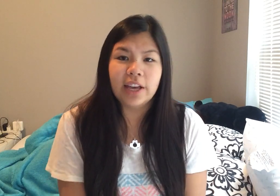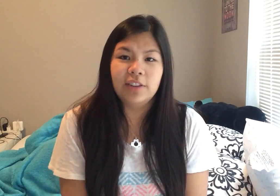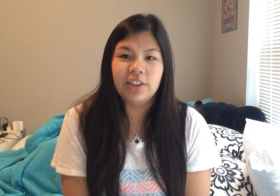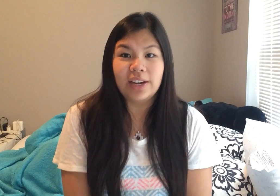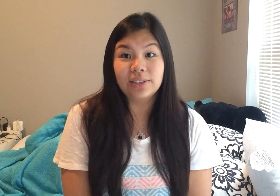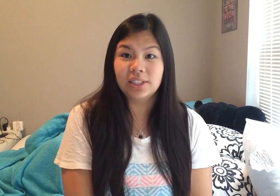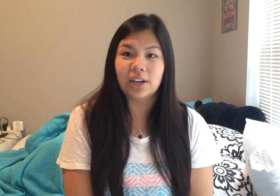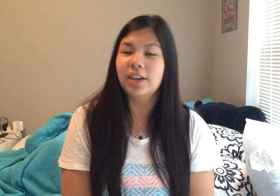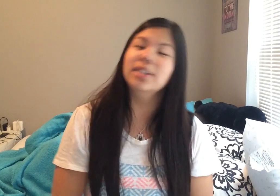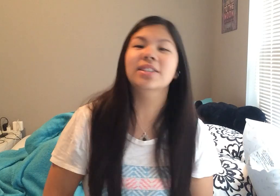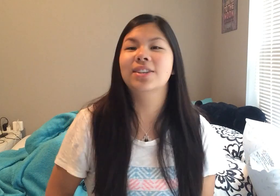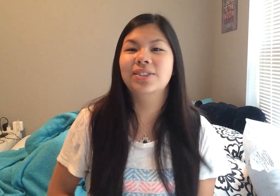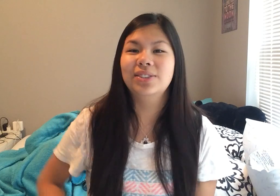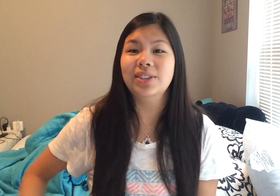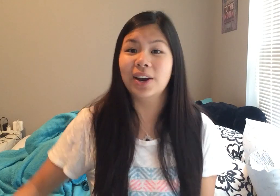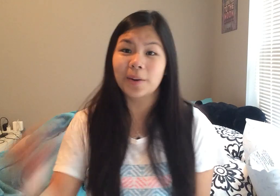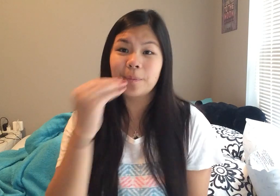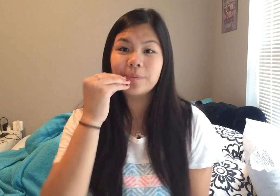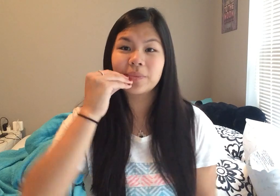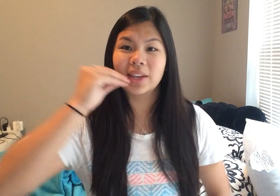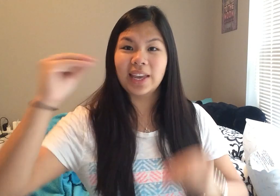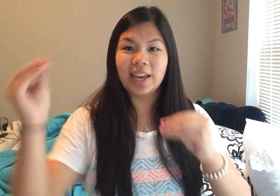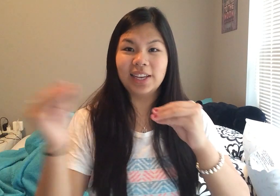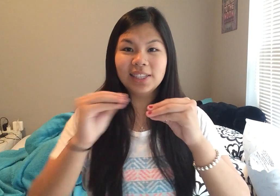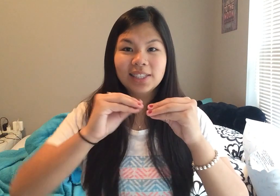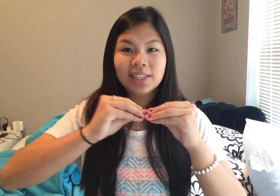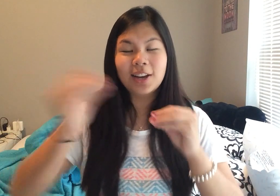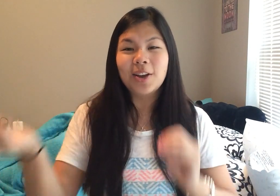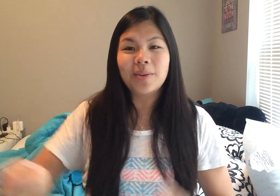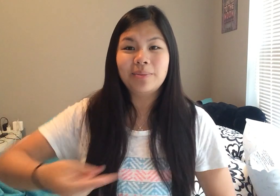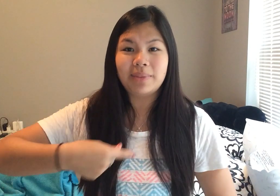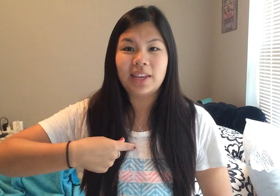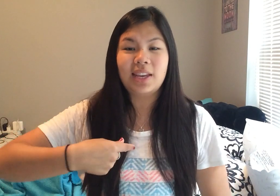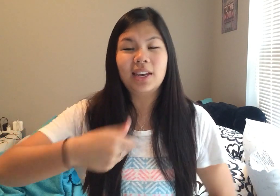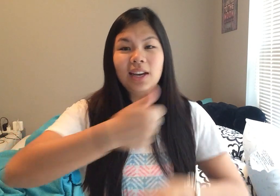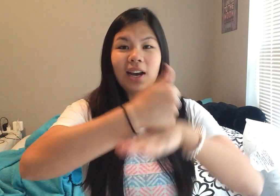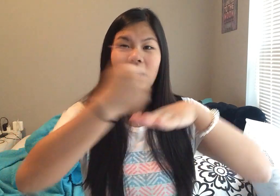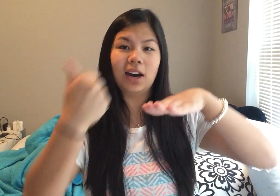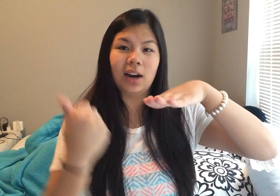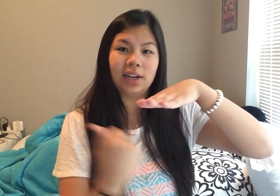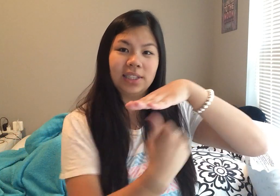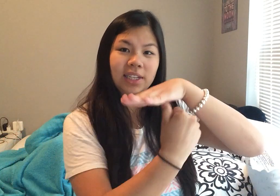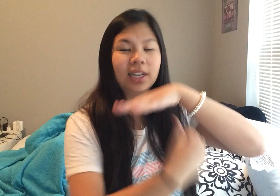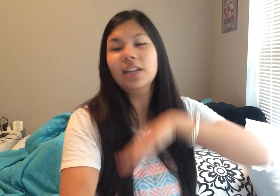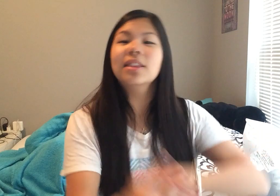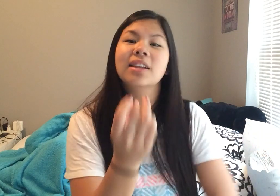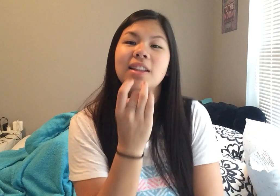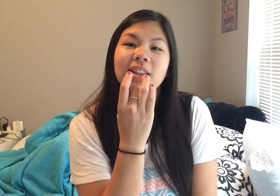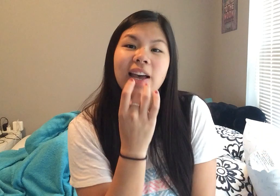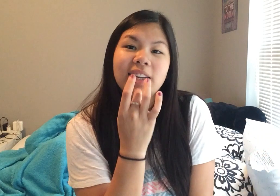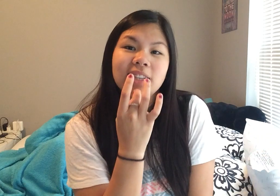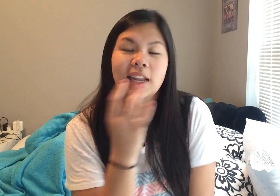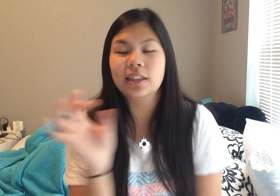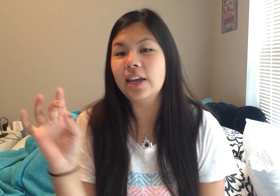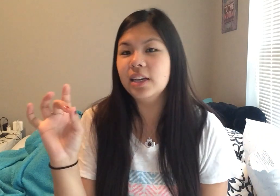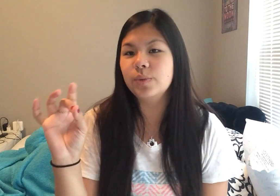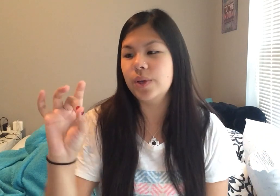light of 1,000 stars. So kiss me under the light. And light is where you